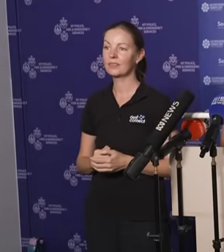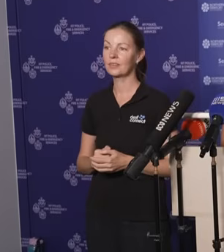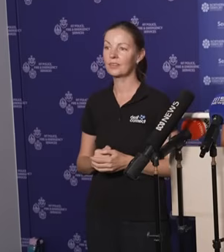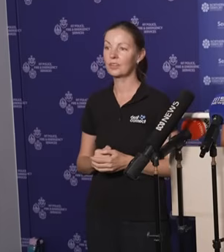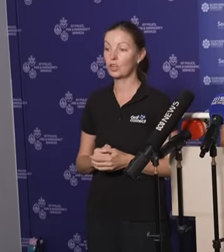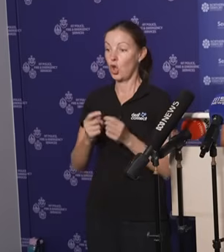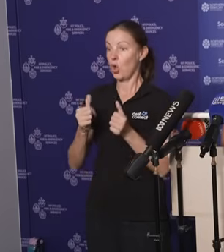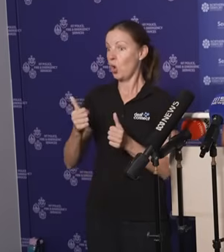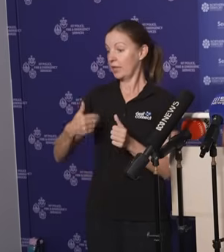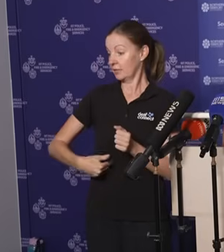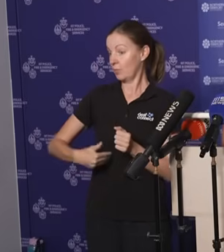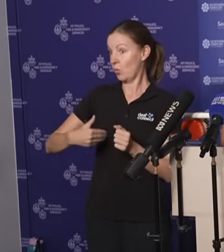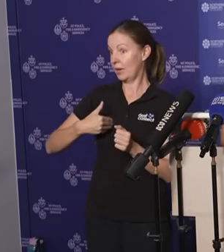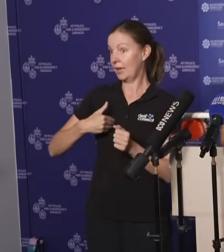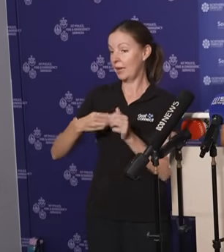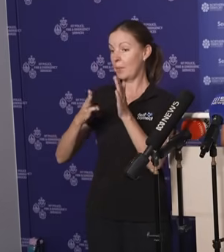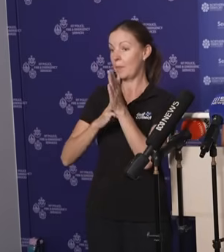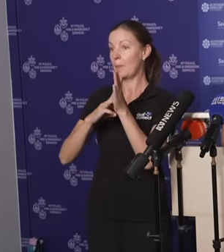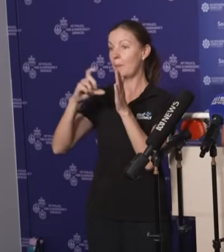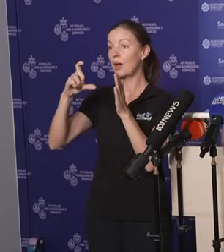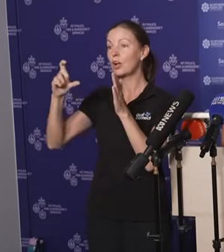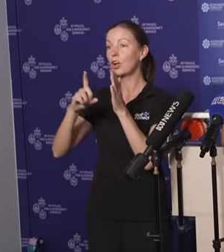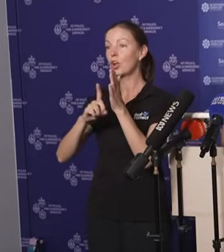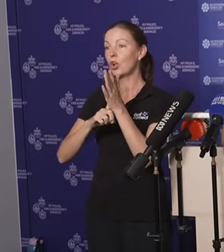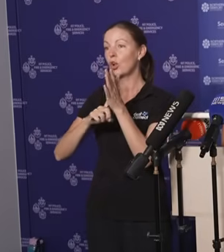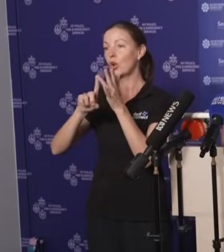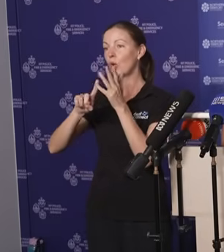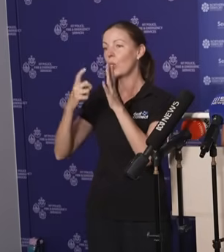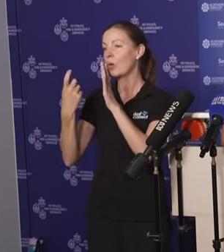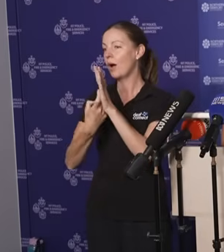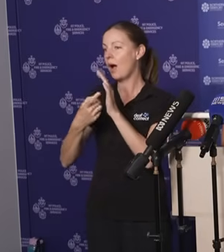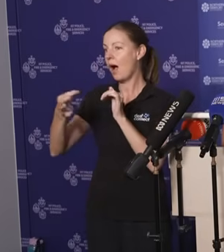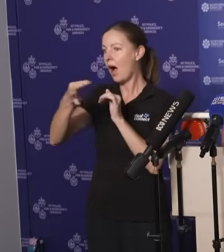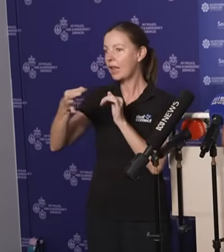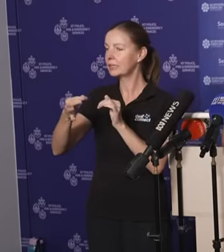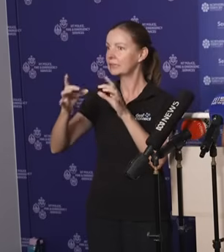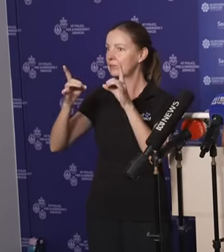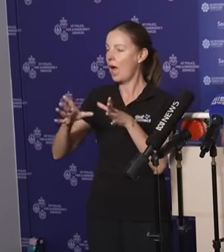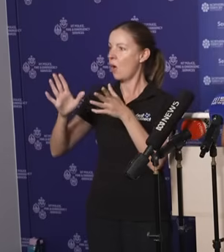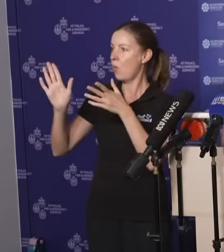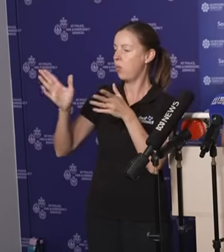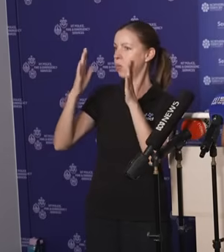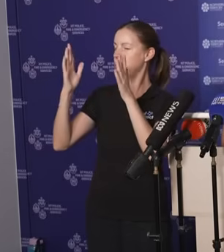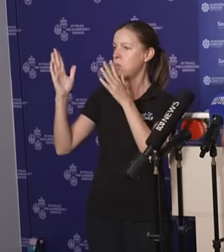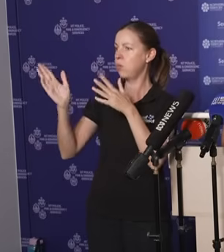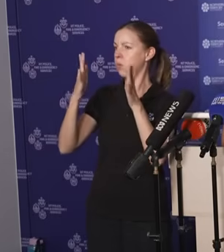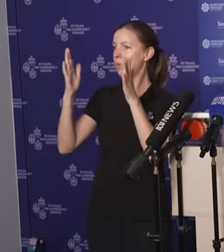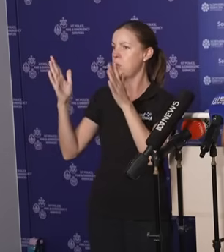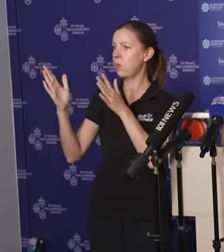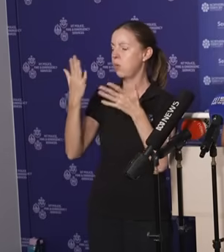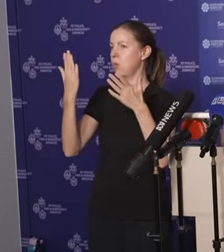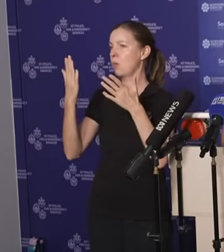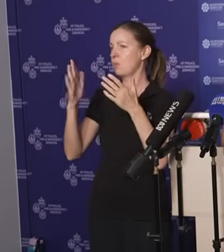Early this morning, McClure Island started recording gale force winds, and these gales, with wind gusts up